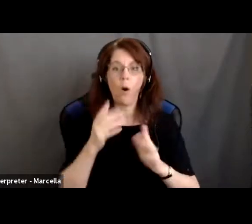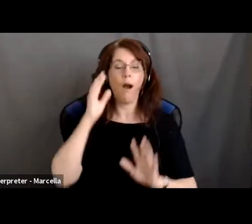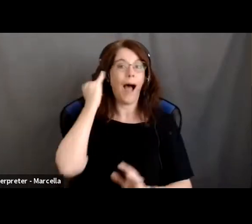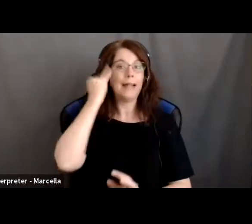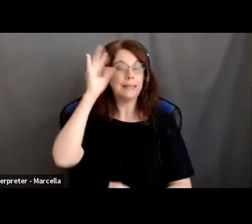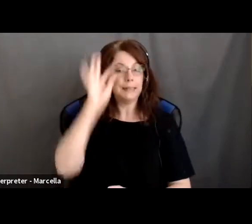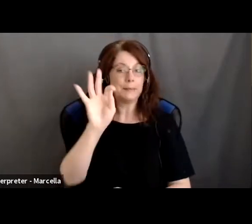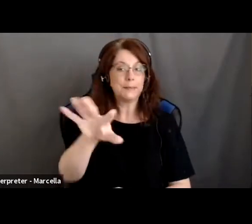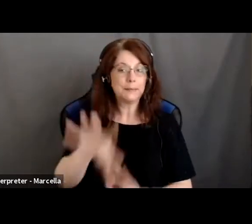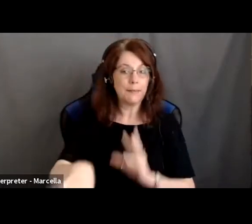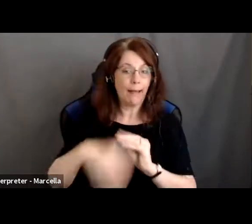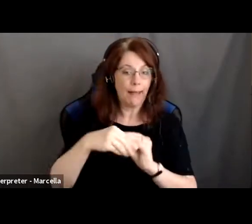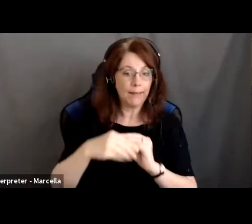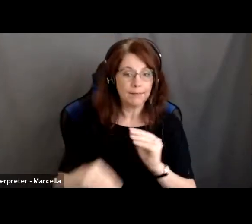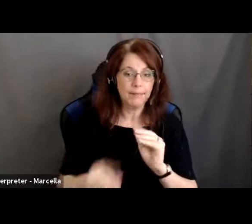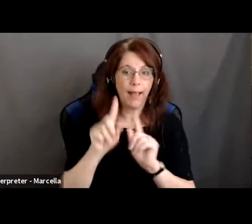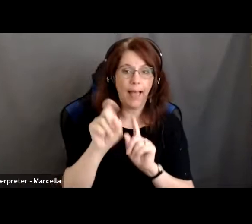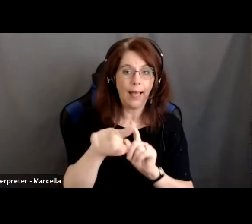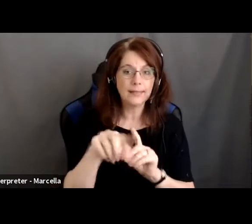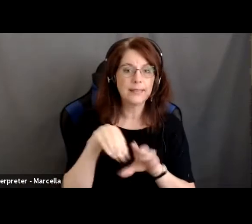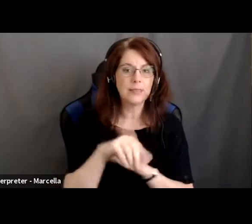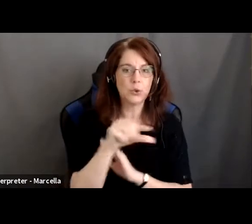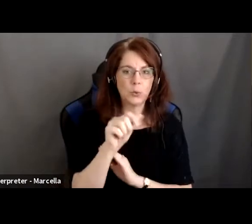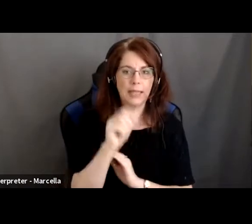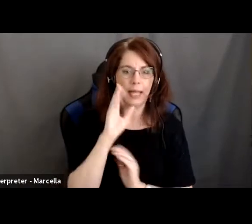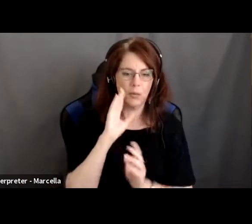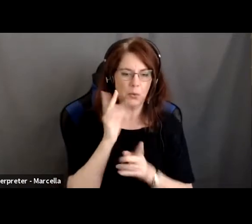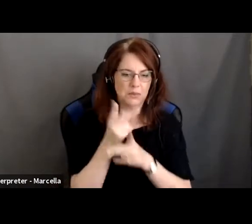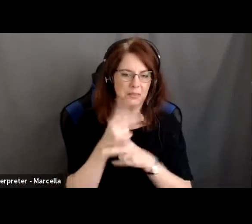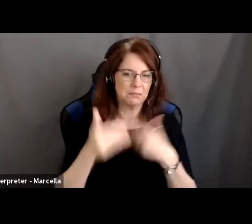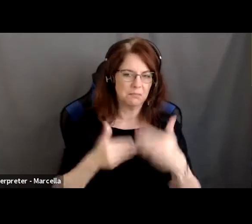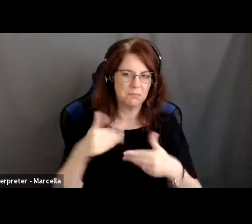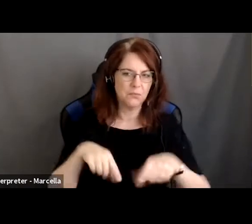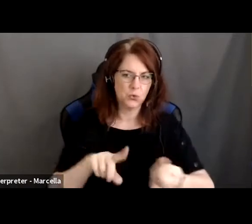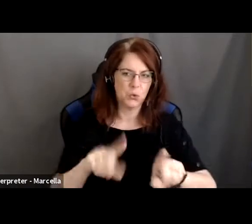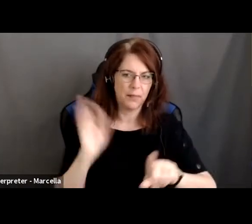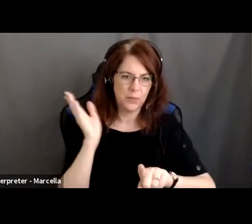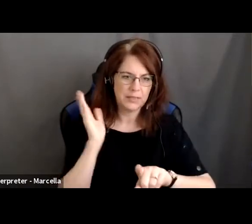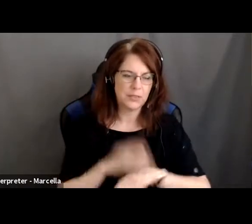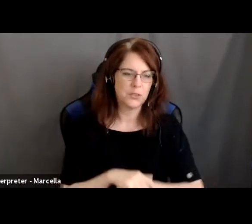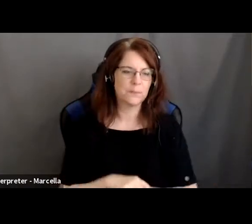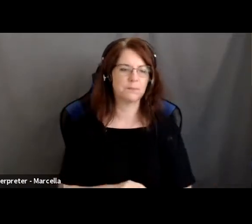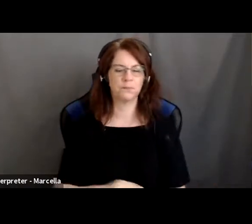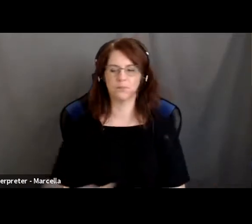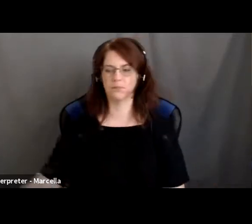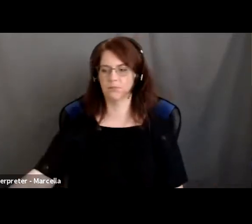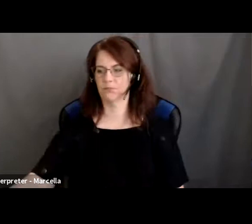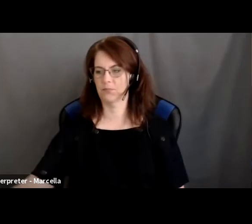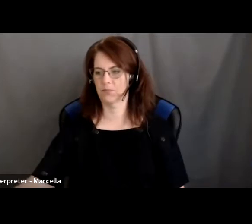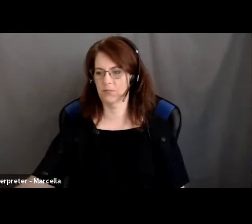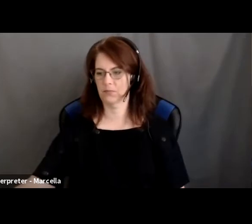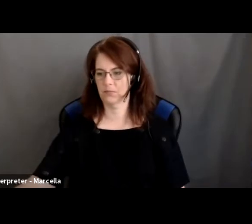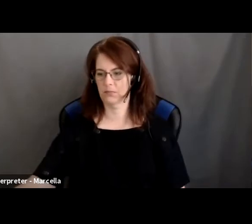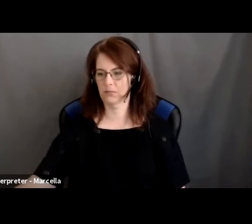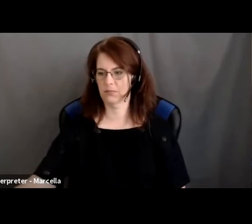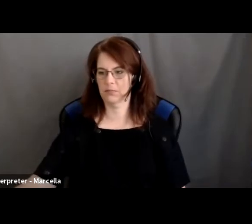to ask, and we will address those as we go through this presentation. One word of warning